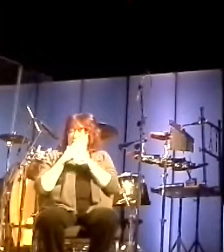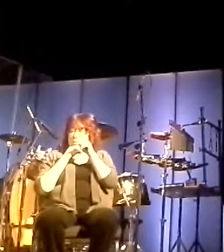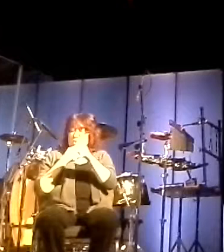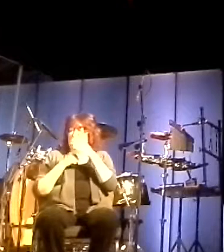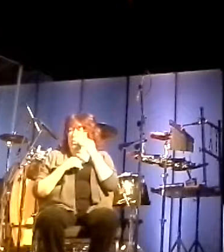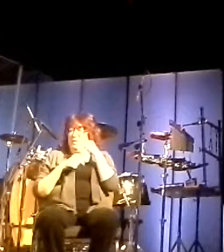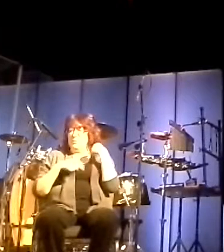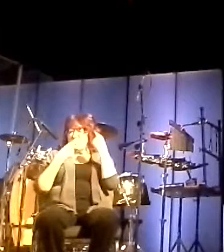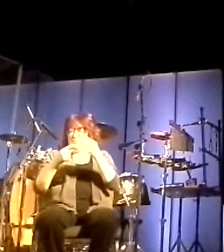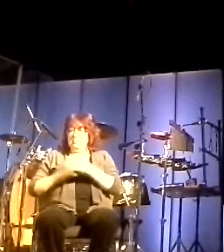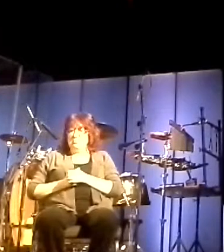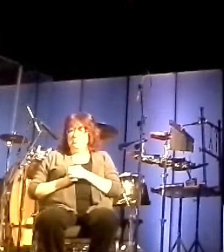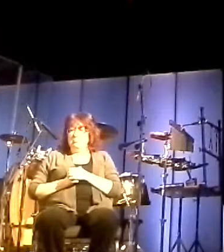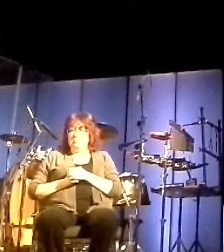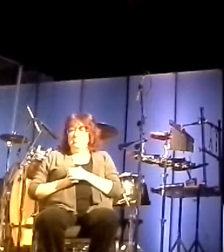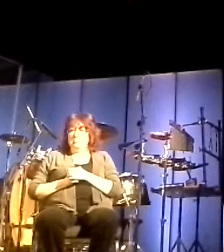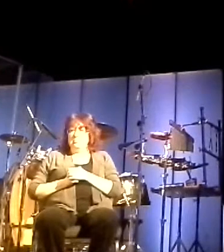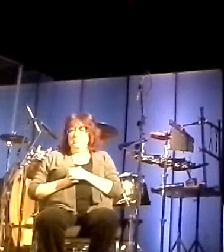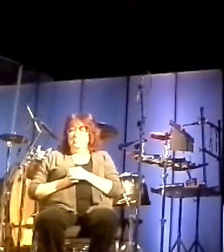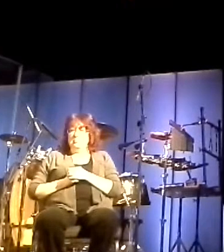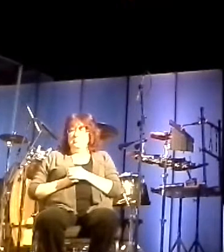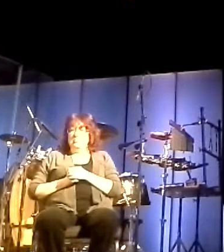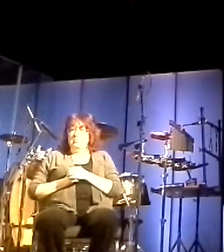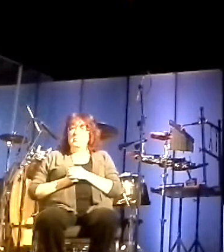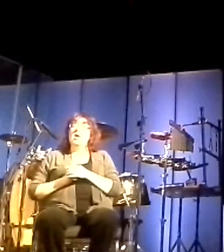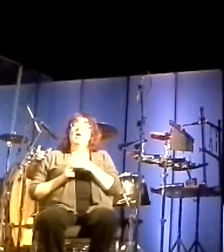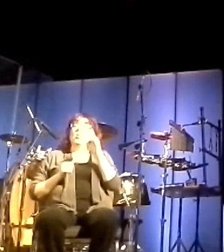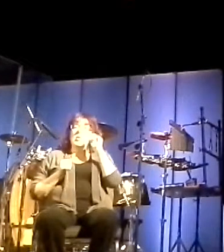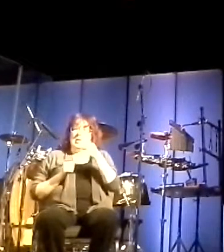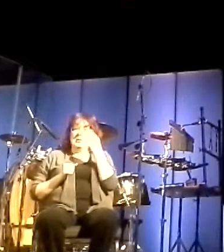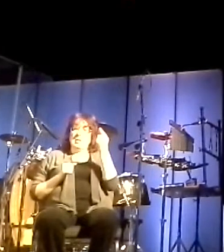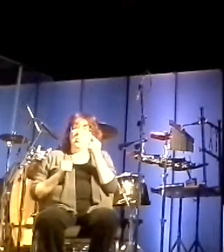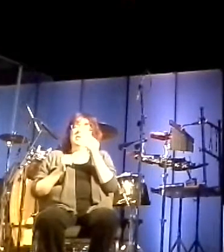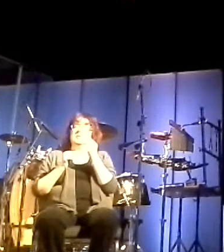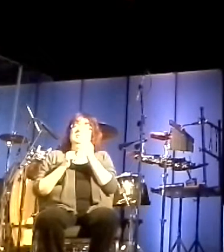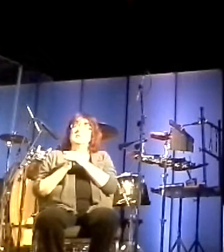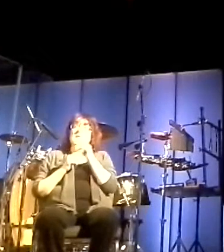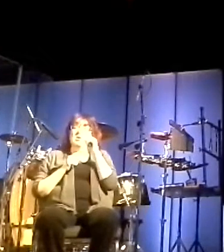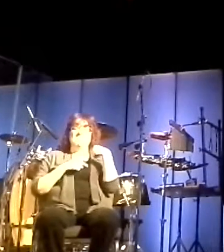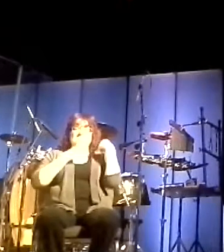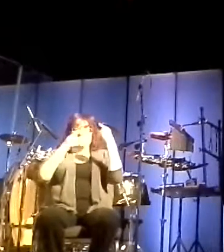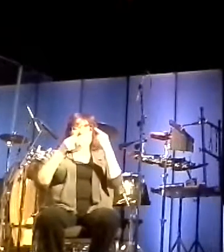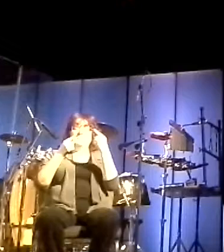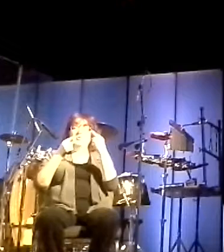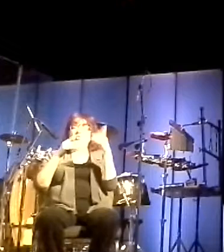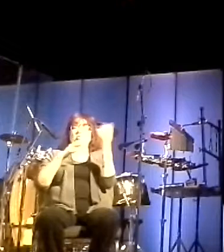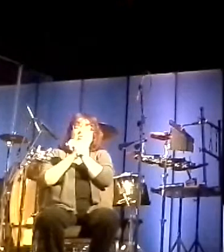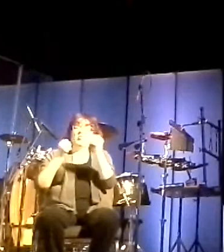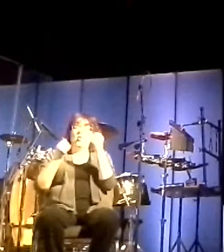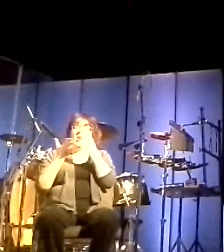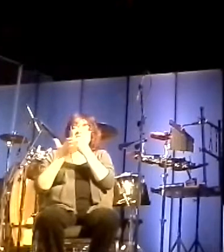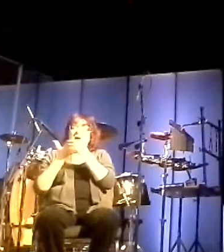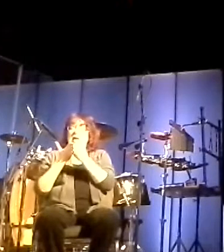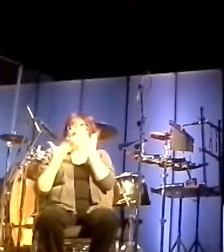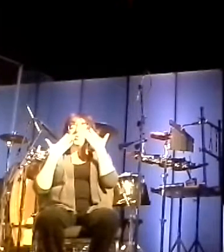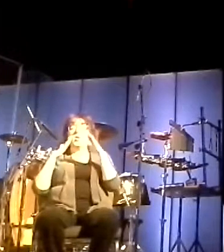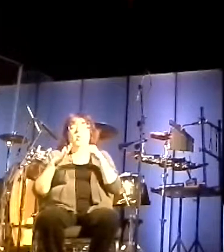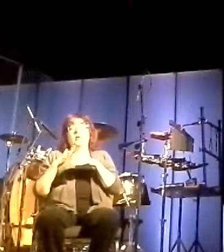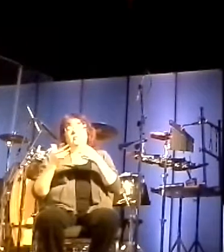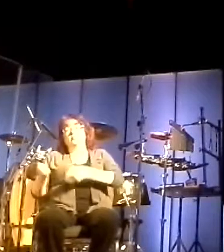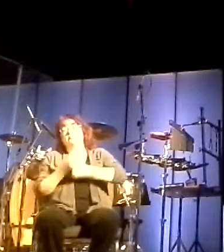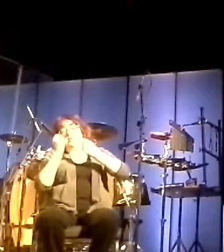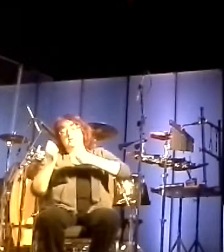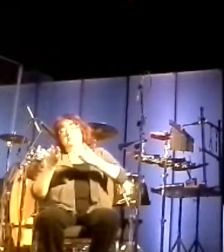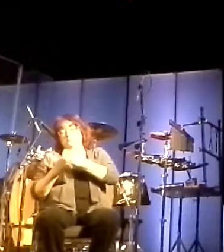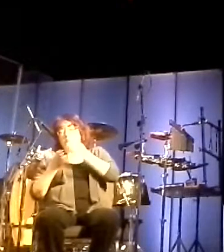Have you ever? Man, we need somebody in our life that we can ask that question. Have you ever destroyed your finances to a point you didn't know if you ever did your way